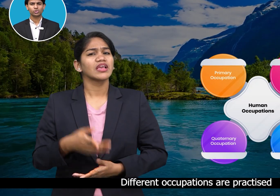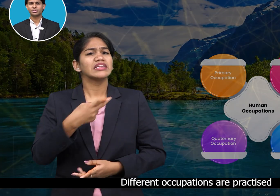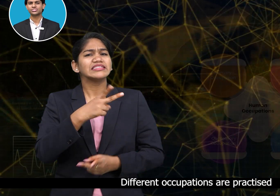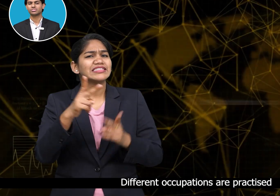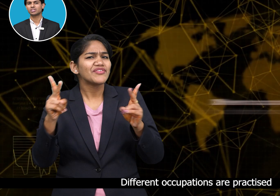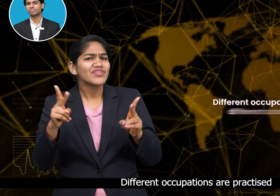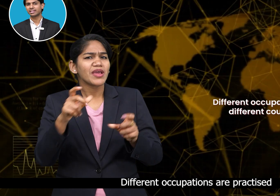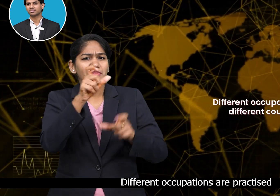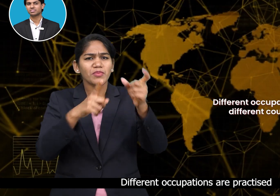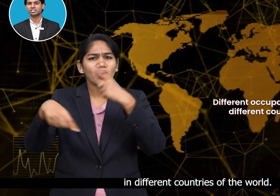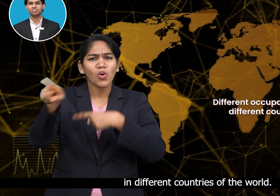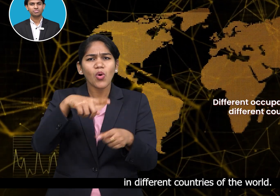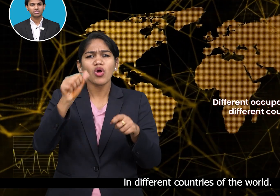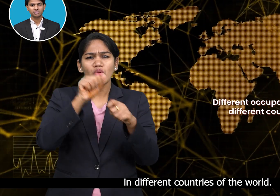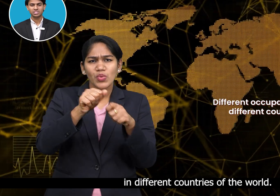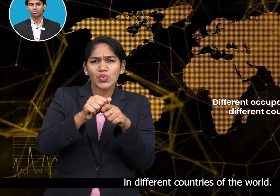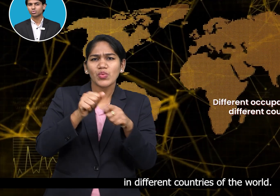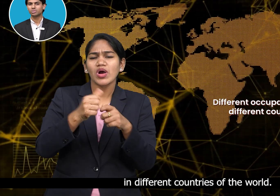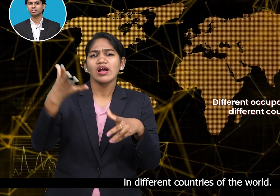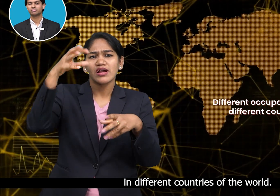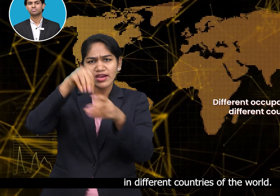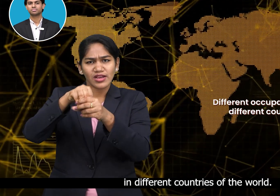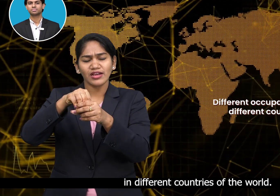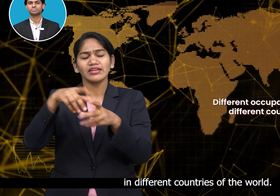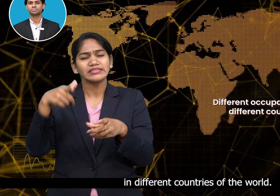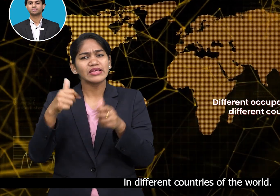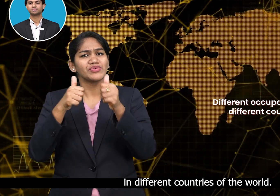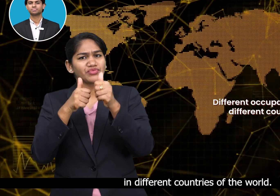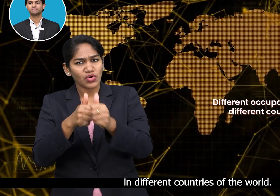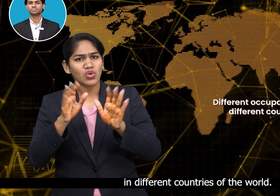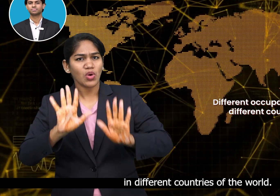Different occupations are practiced in different countries of the world.